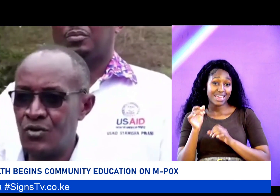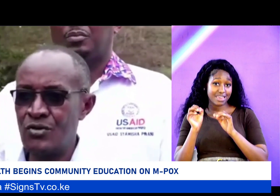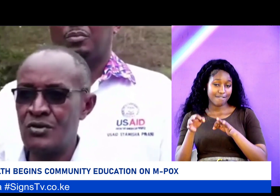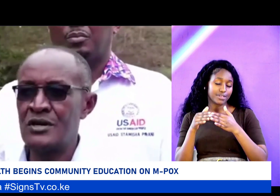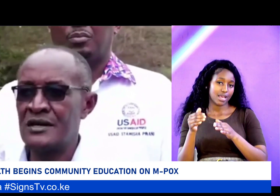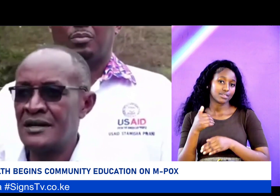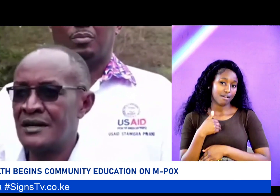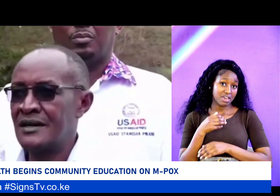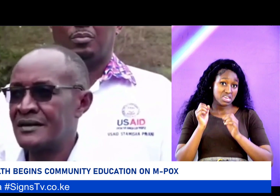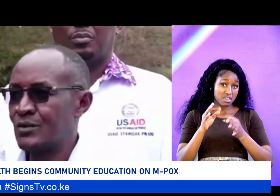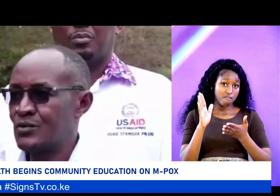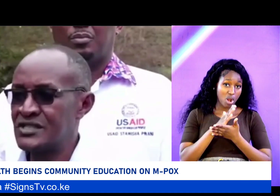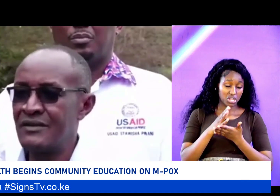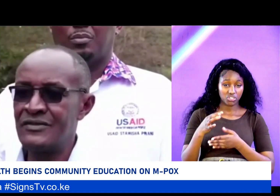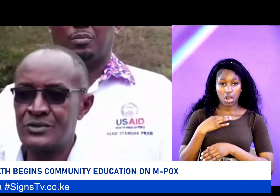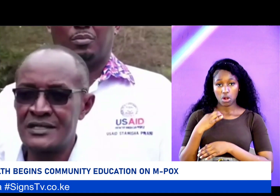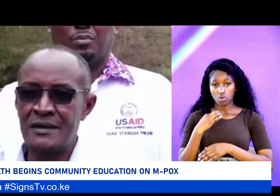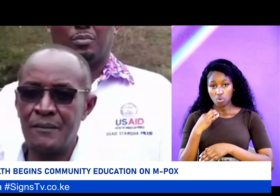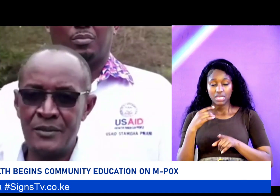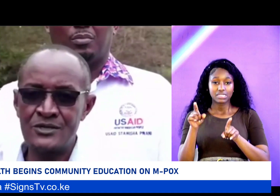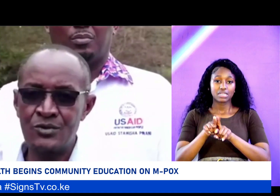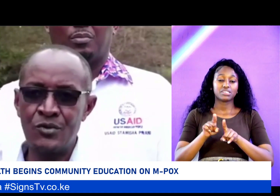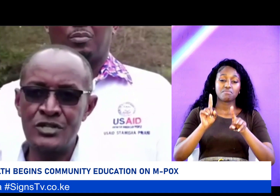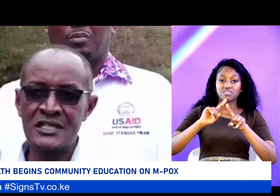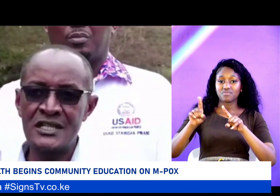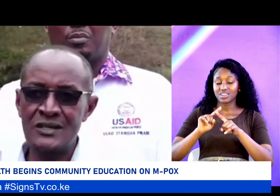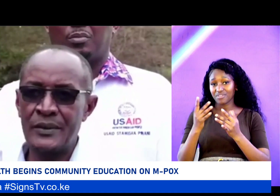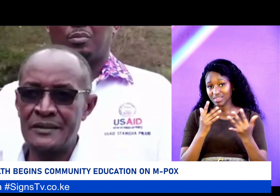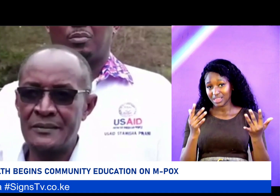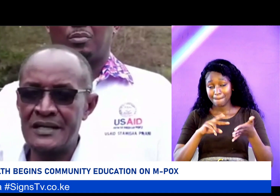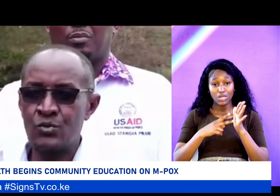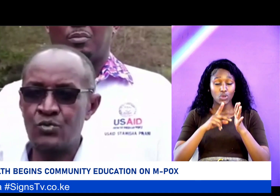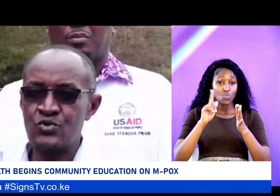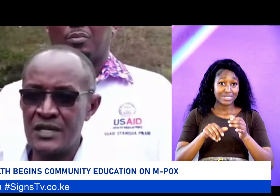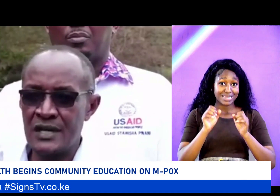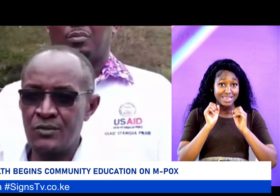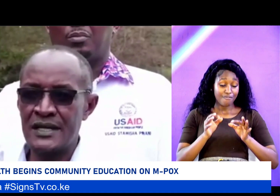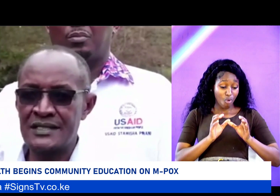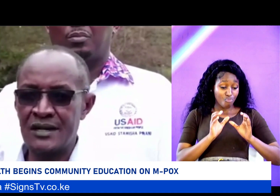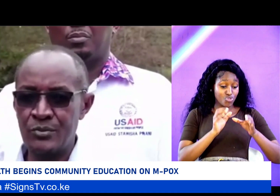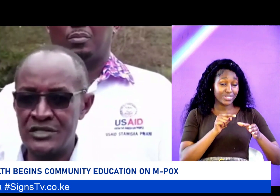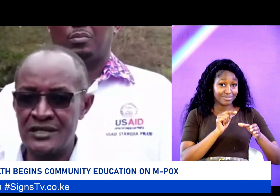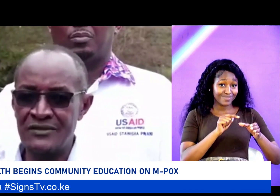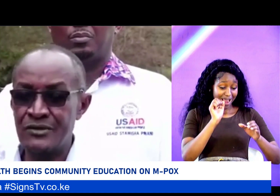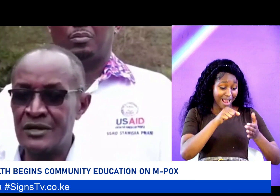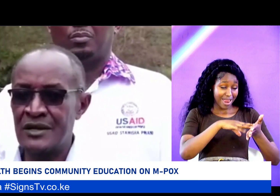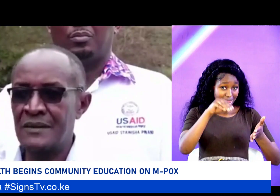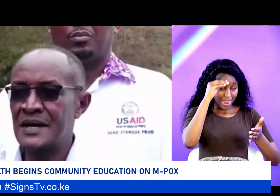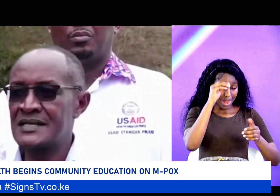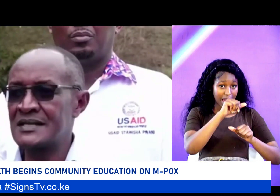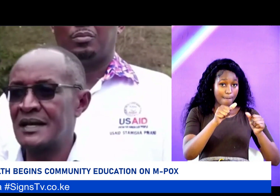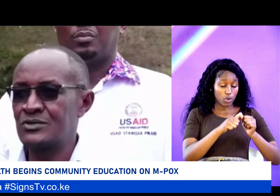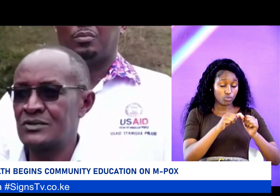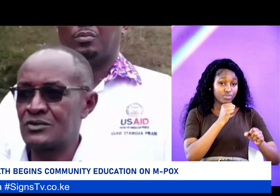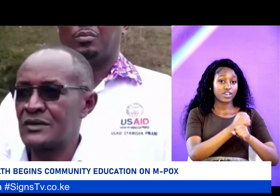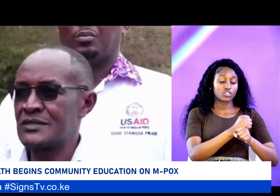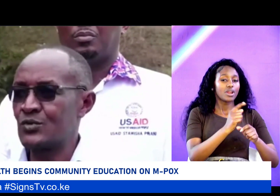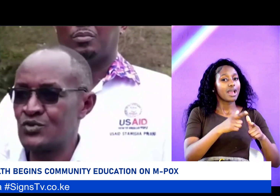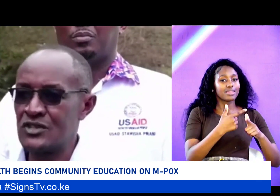kulala pamoja, kuvaa nguo na kushare vitu katika boma. So community kiweza kupata habari na kuzuia kule katika community